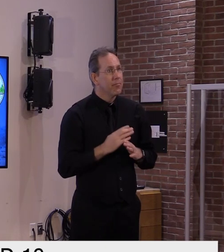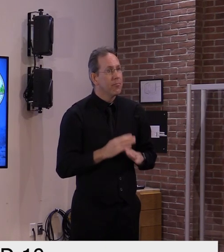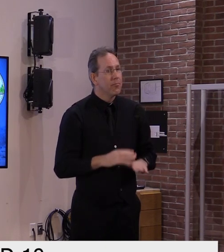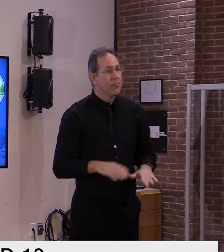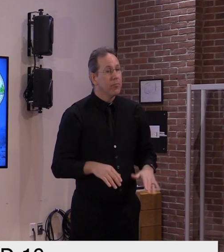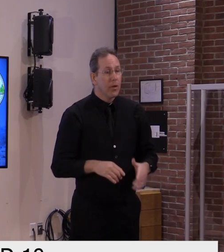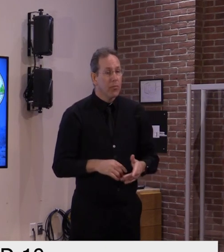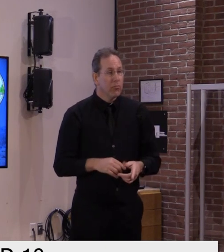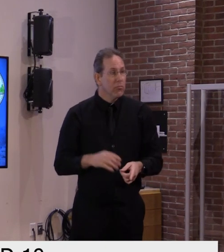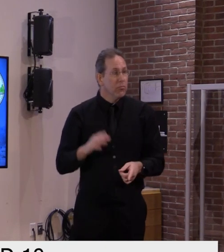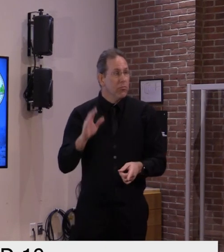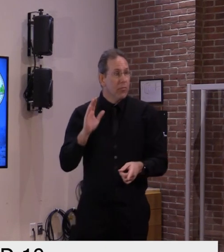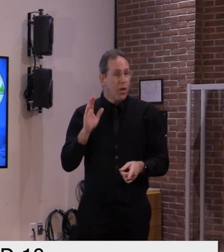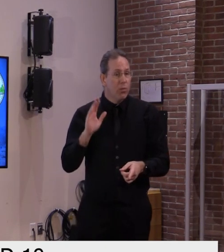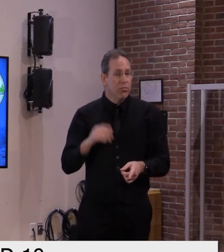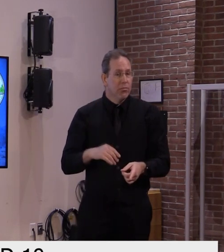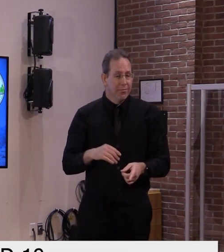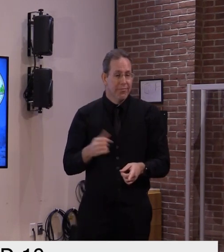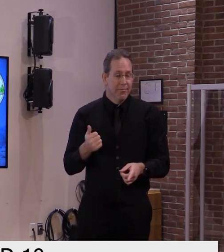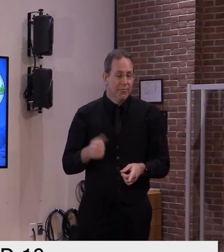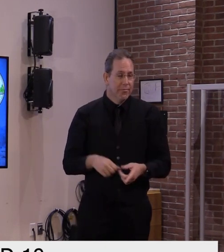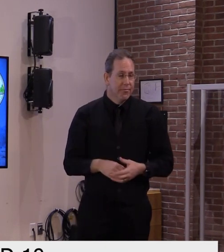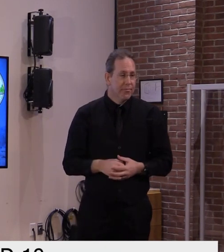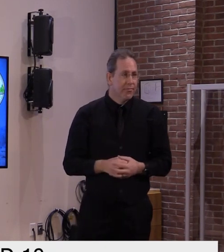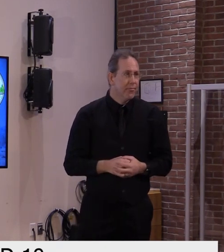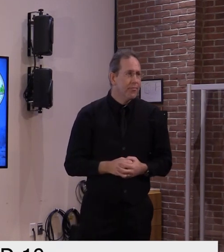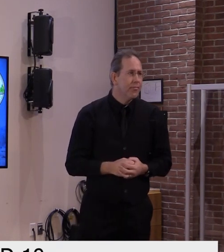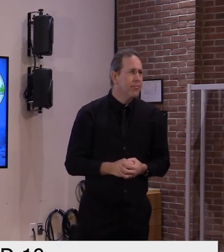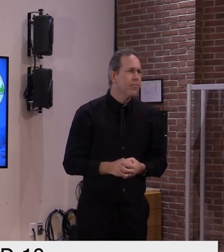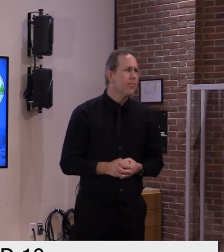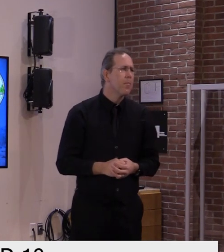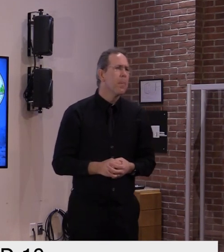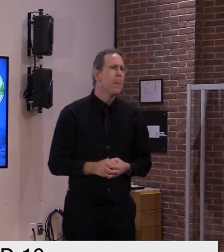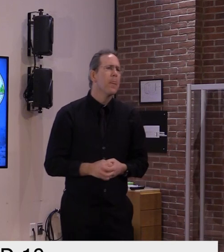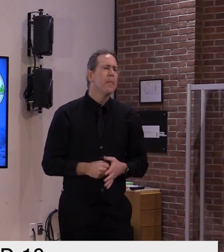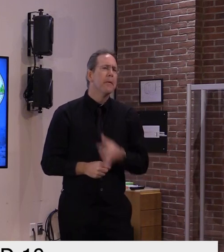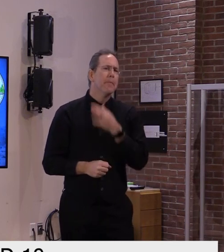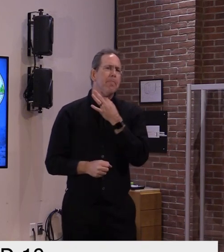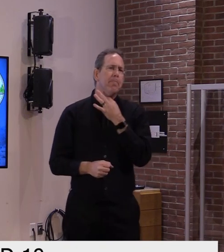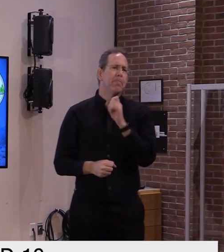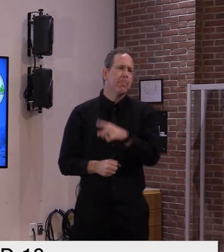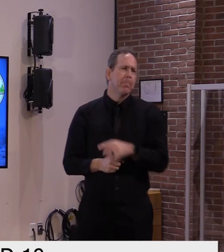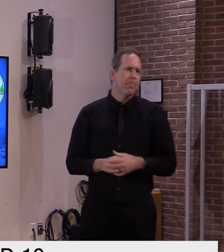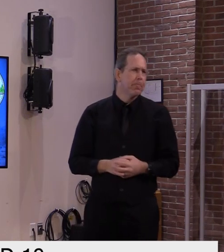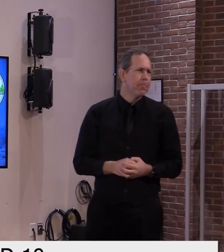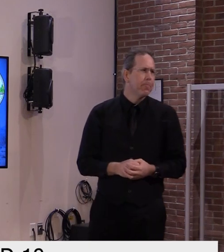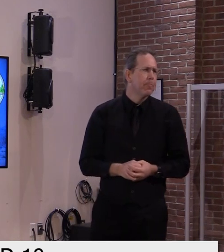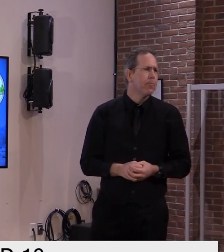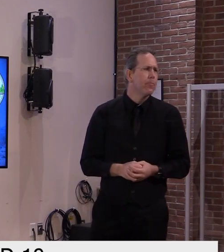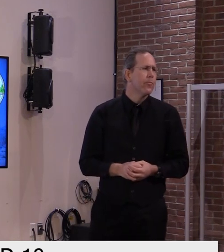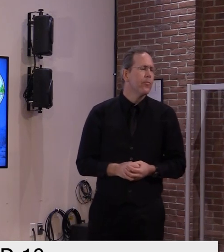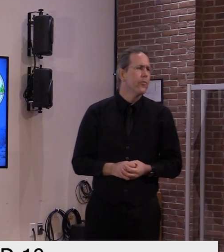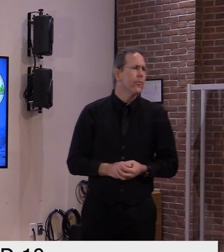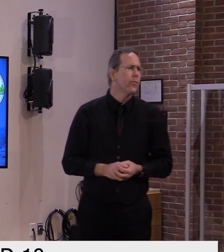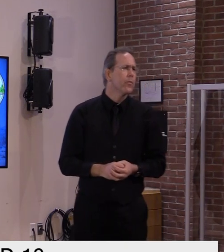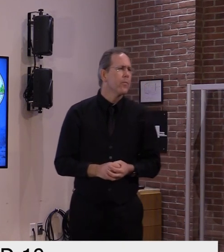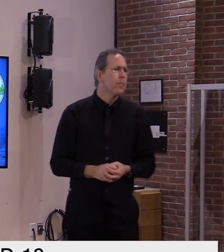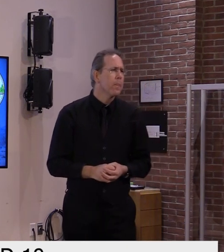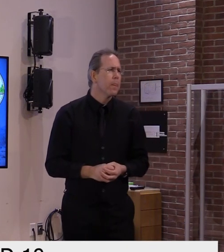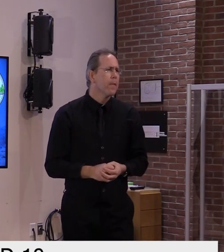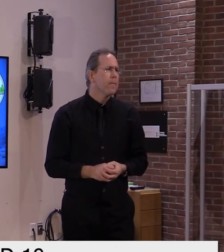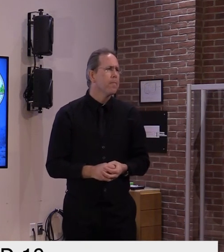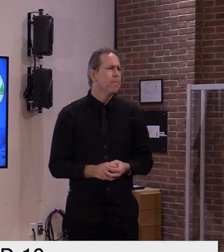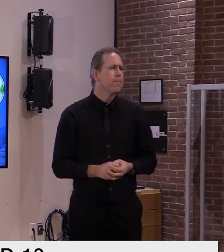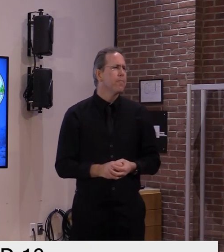Hi, I was wondering if there was any data or information about how many people in this first phase